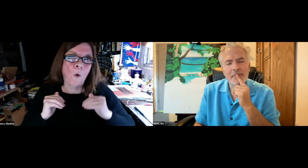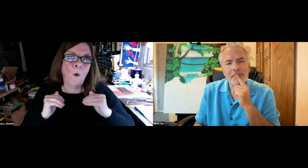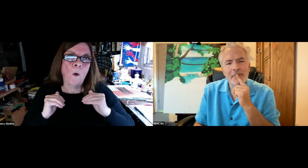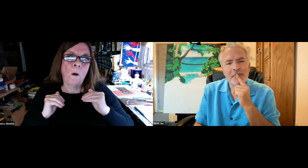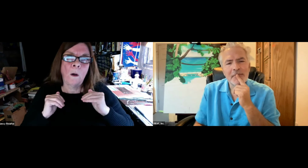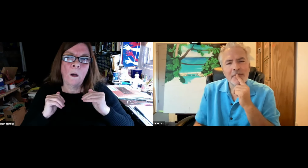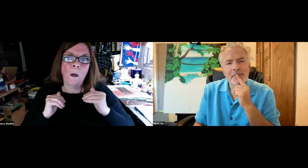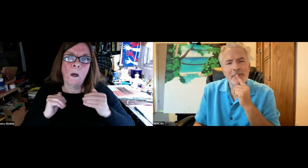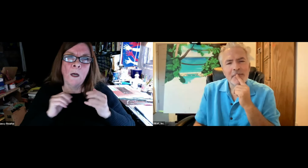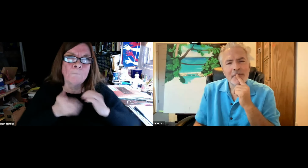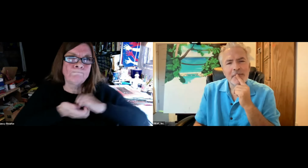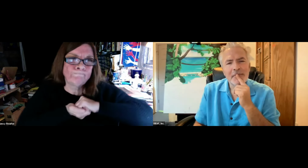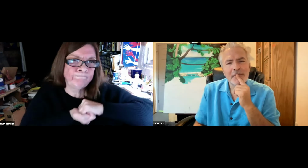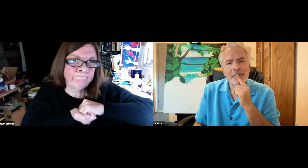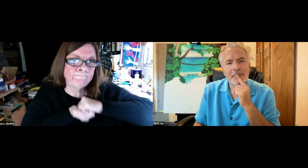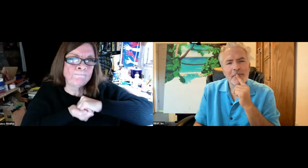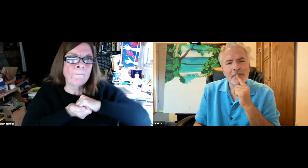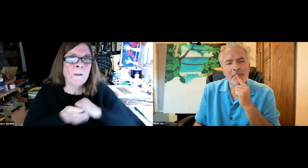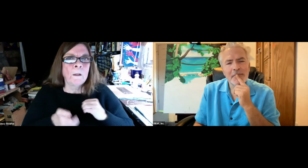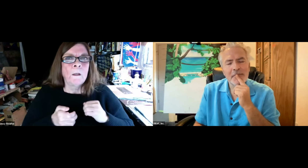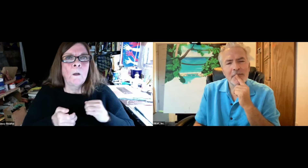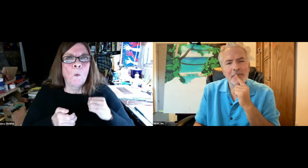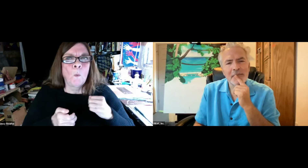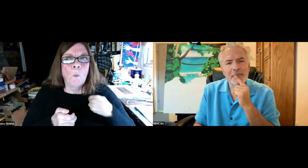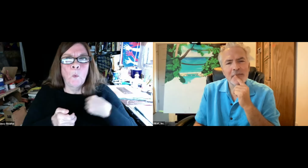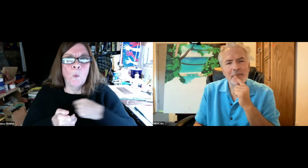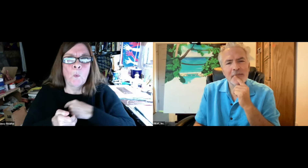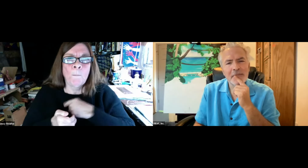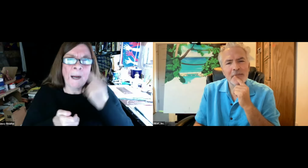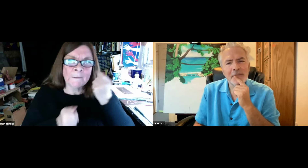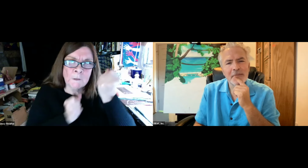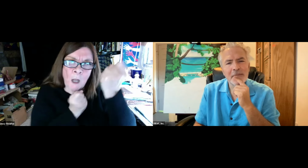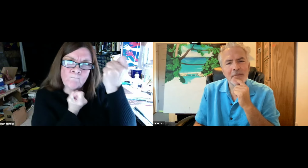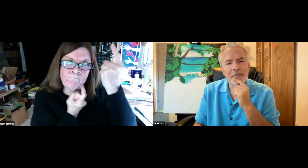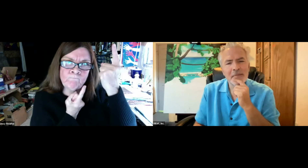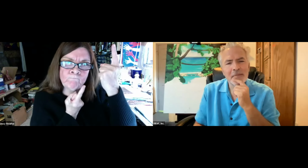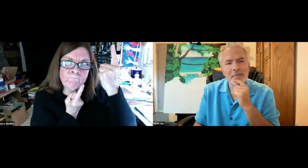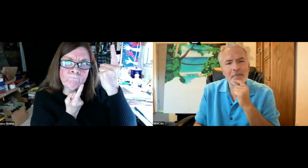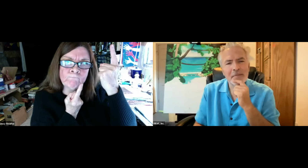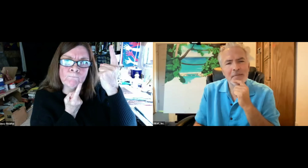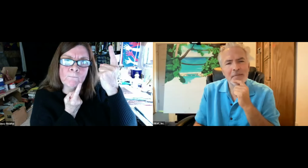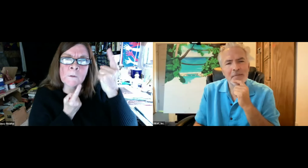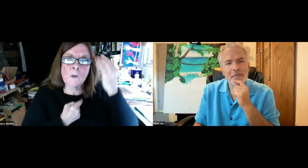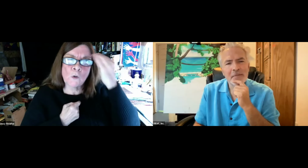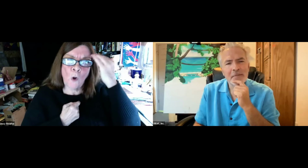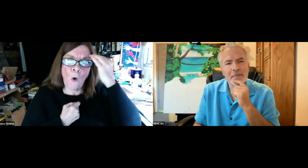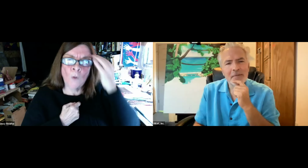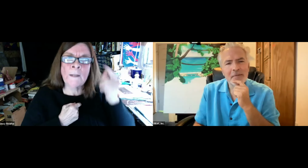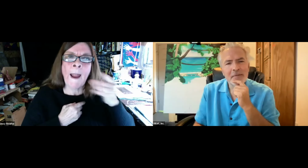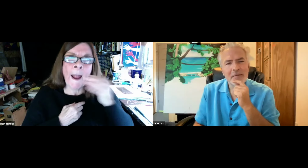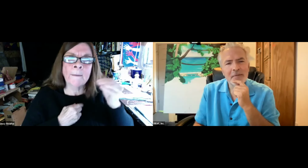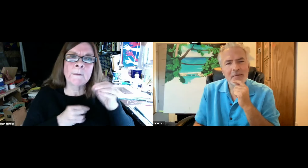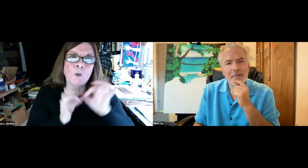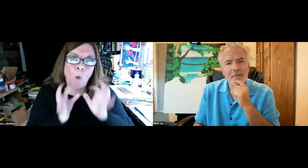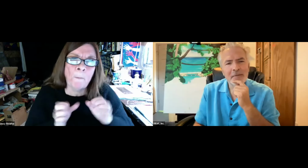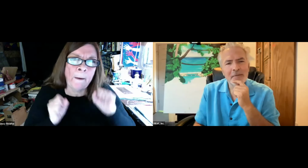I feel a lot more comfortable knowing that we can work closely together because we have